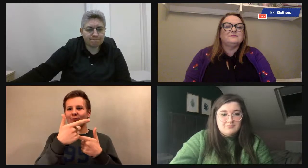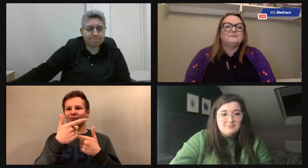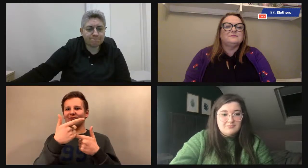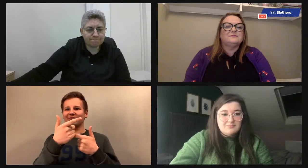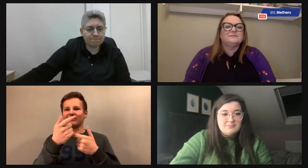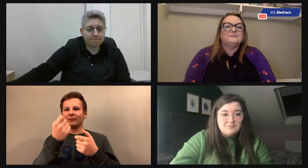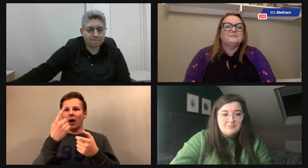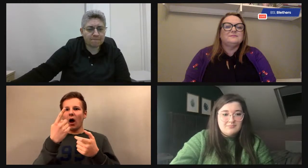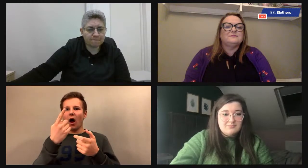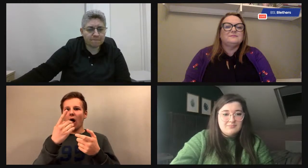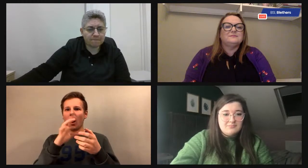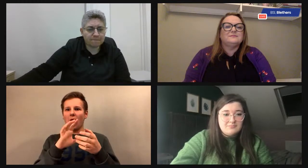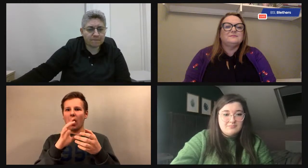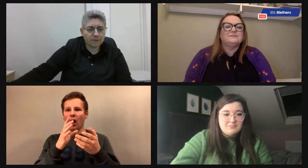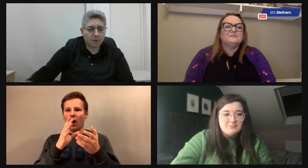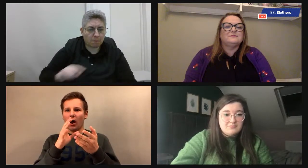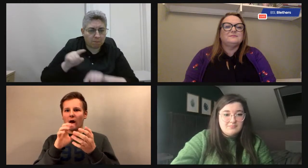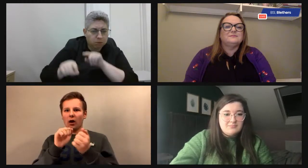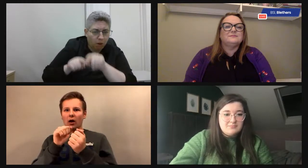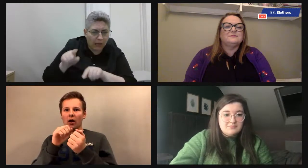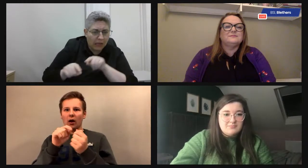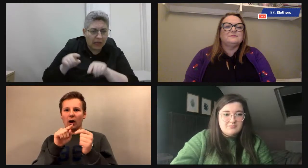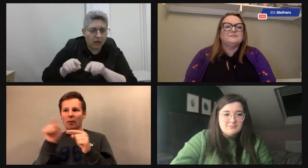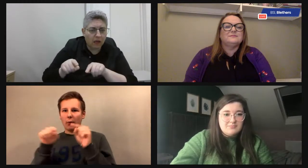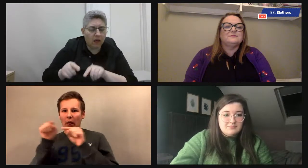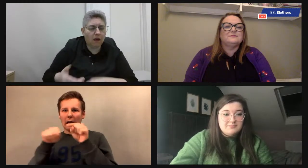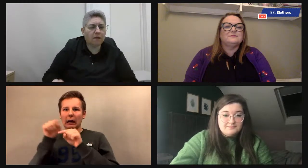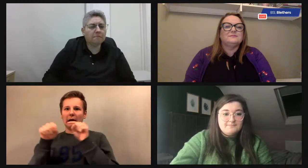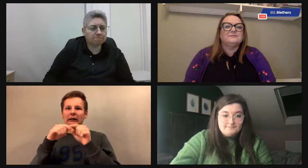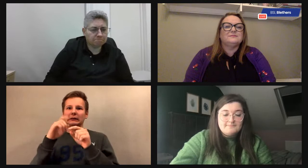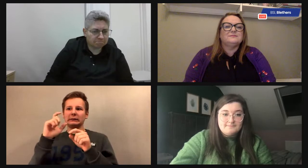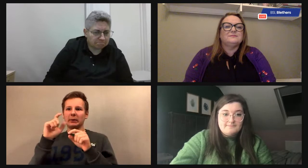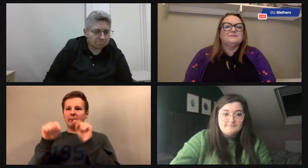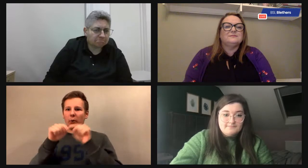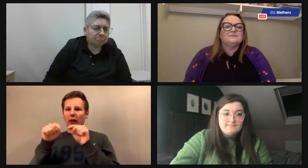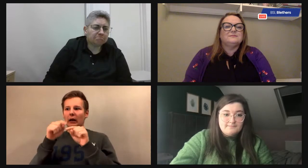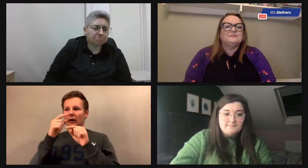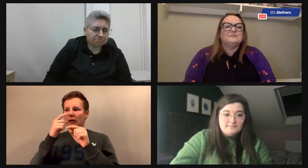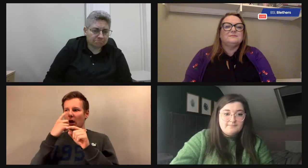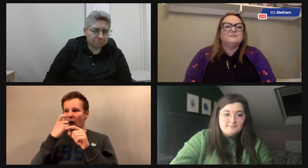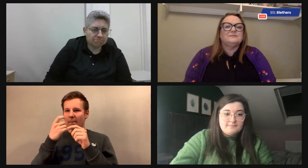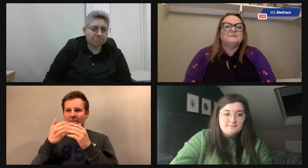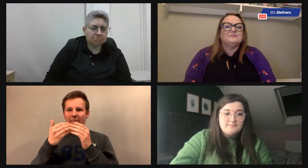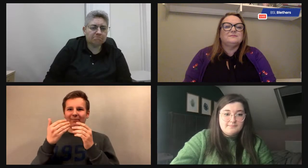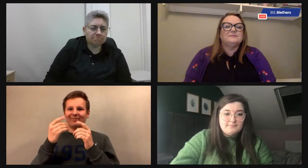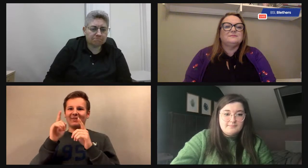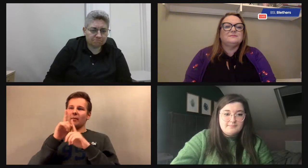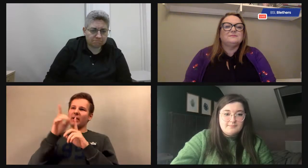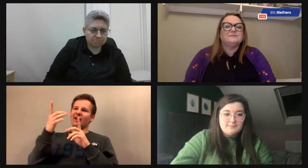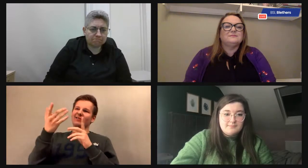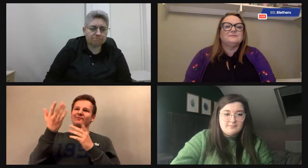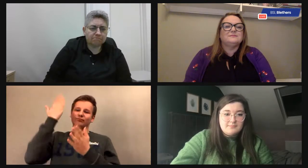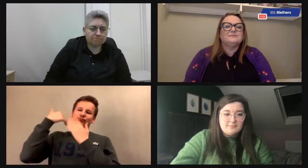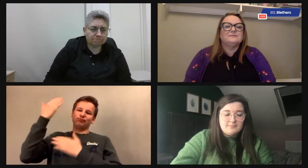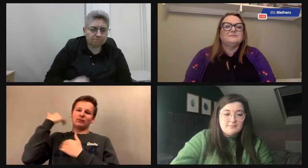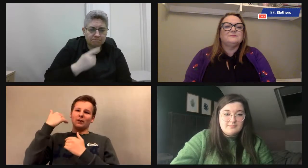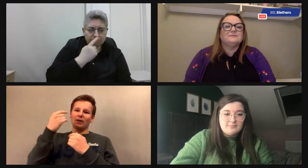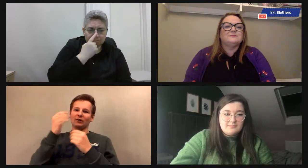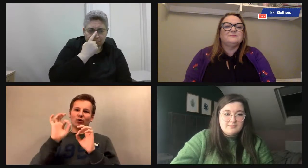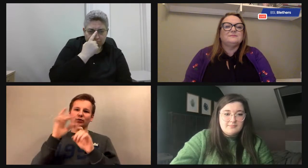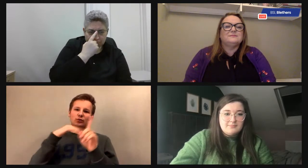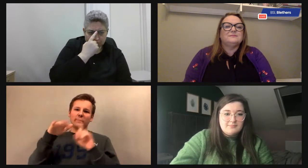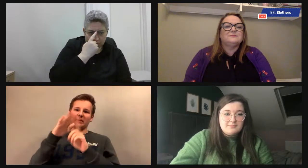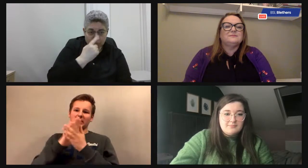arguments, debates, as taking photographs of content you've put up, Bullying. yep, bullying, and it just